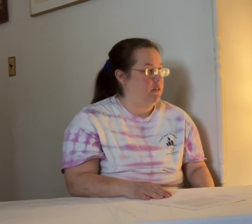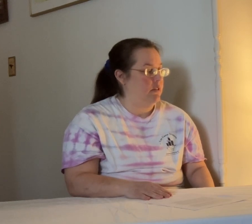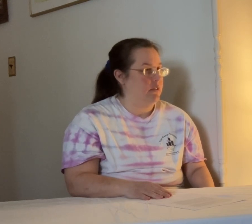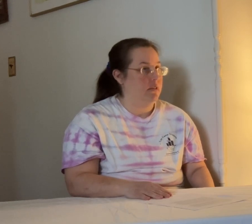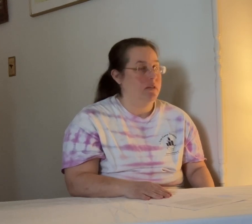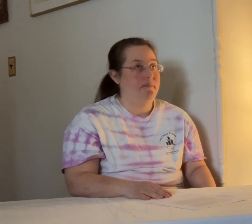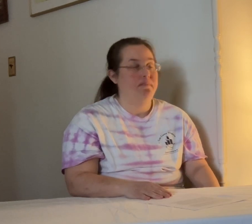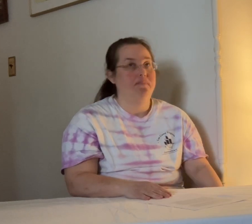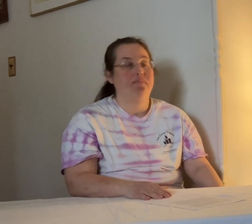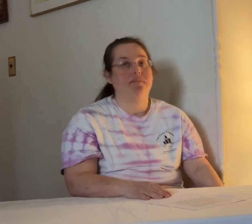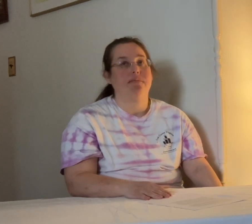goals.